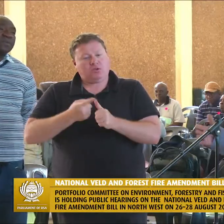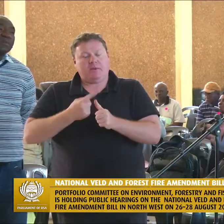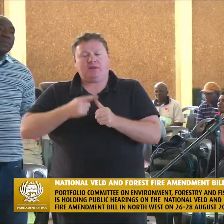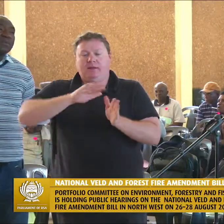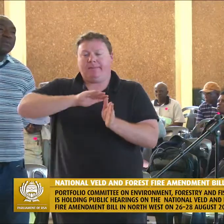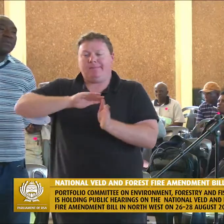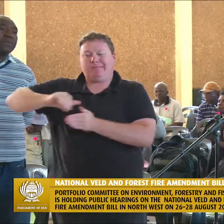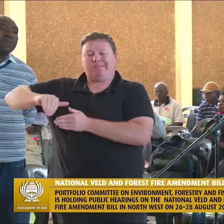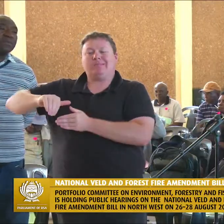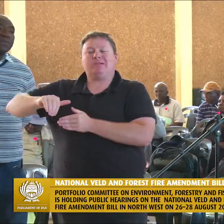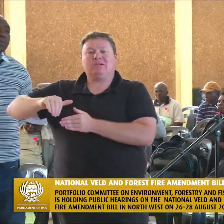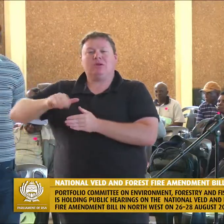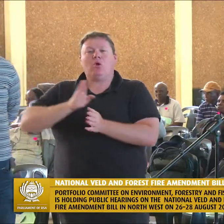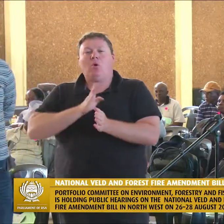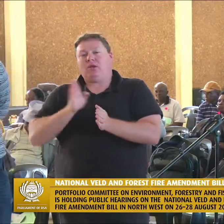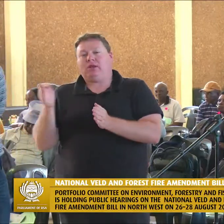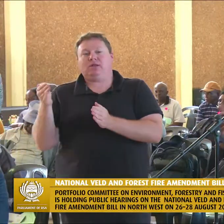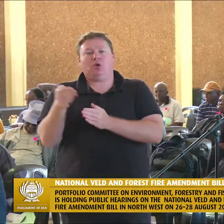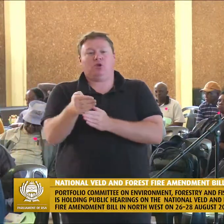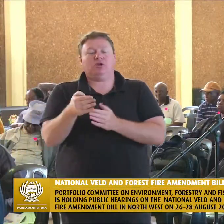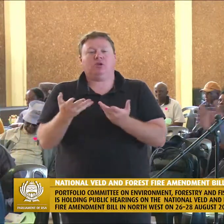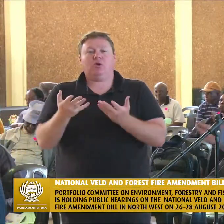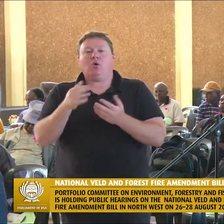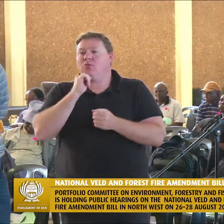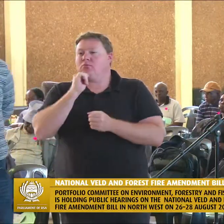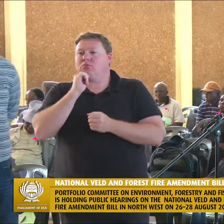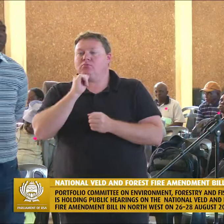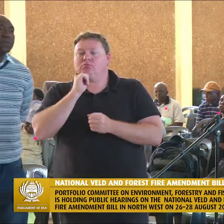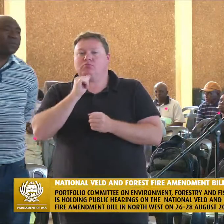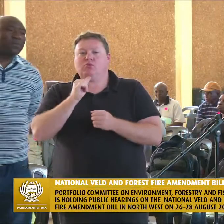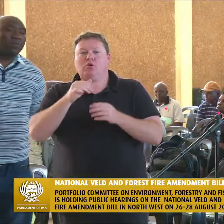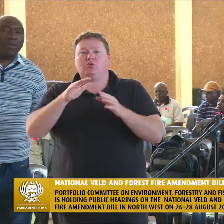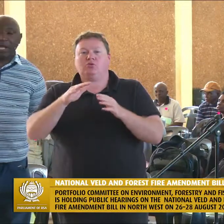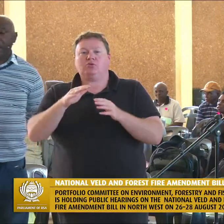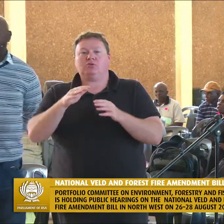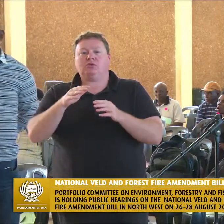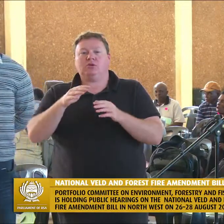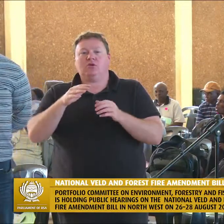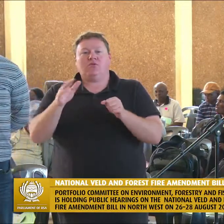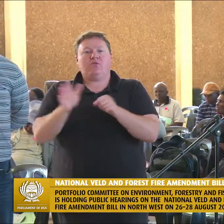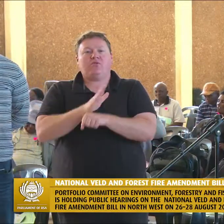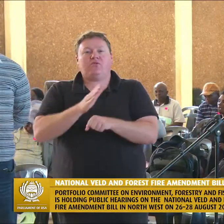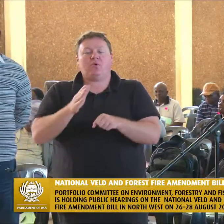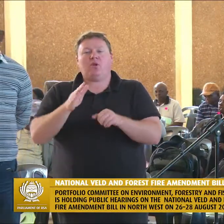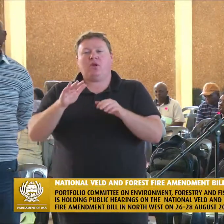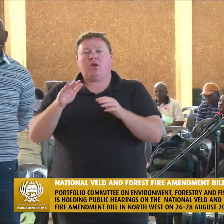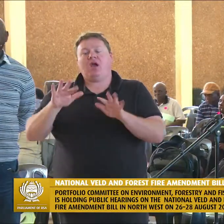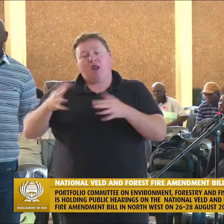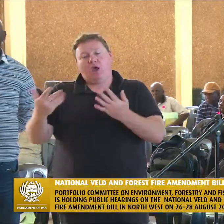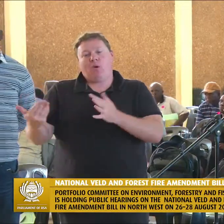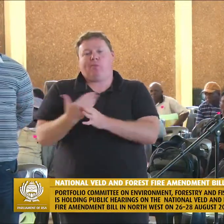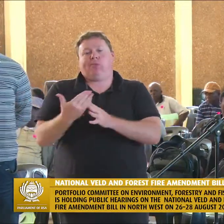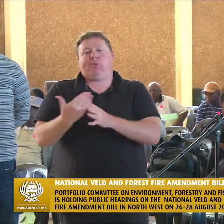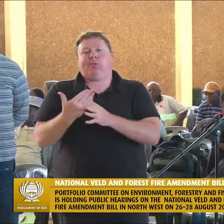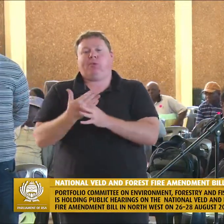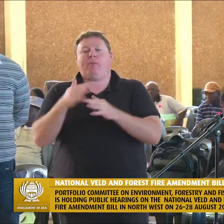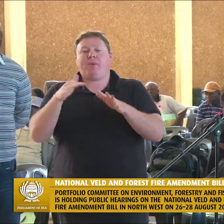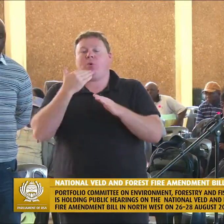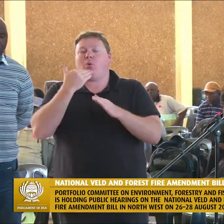limit or indirectly or unintentionally discriminate against those that you know rely on